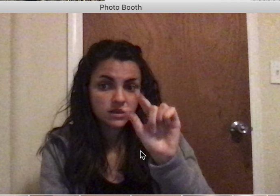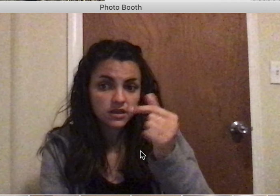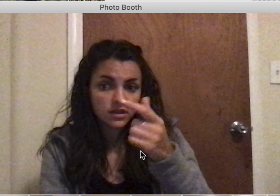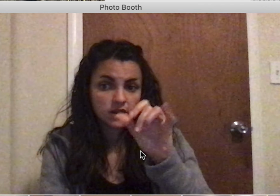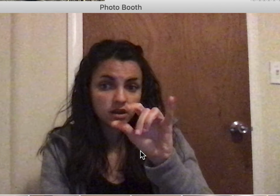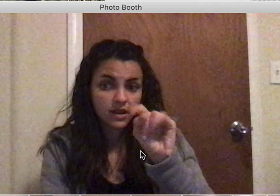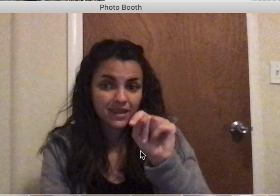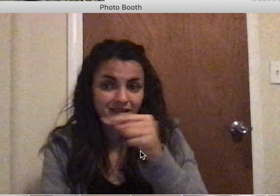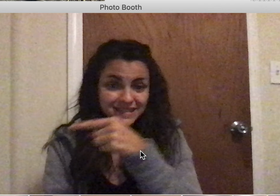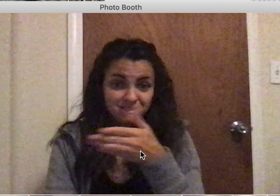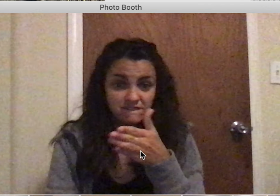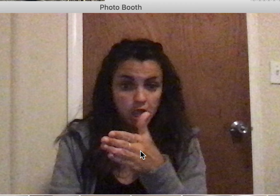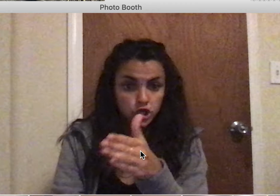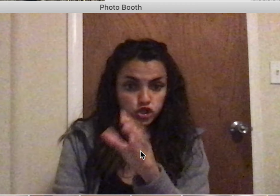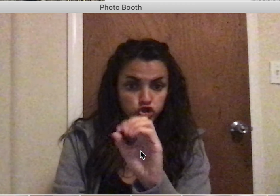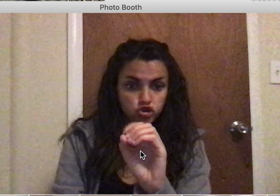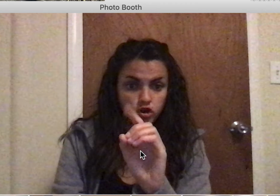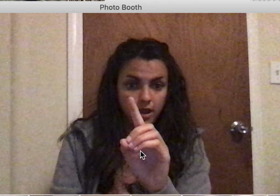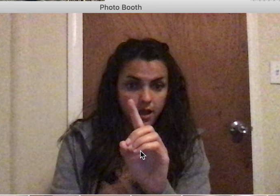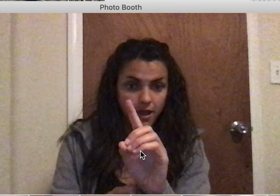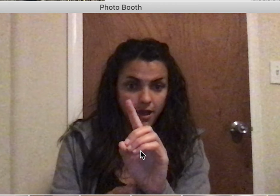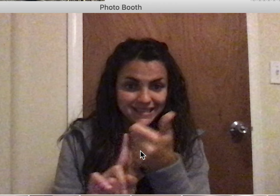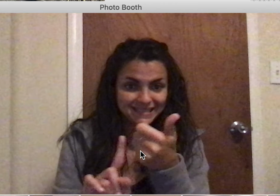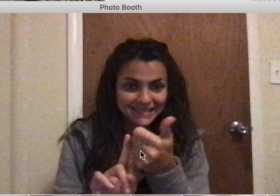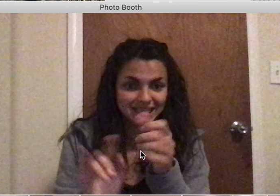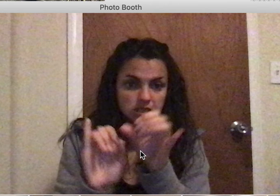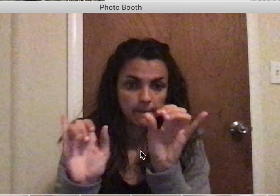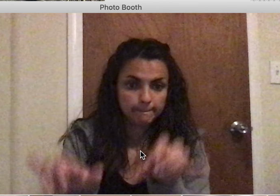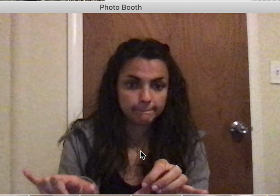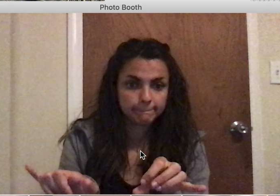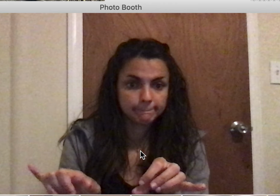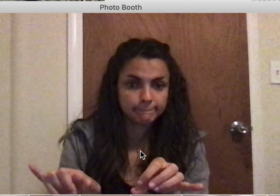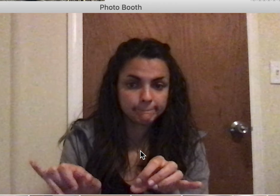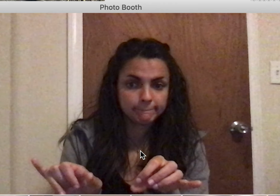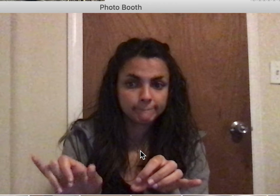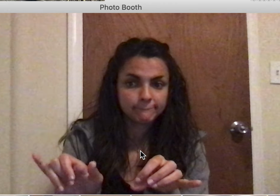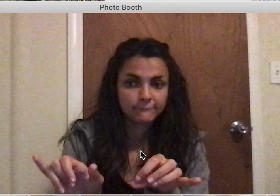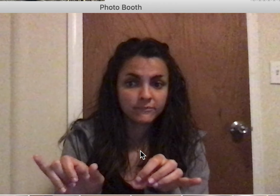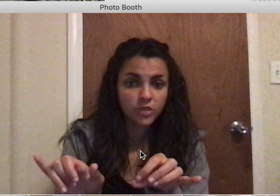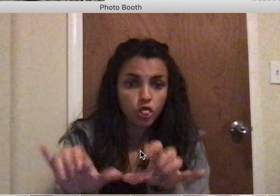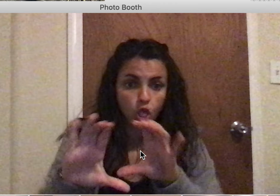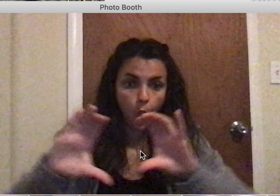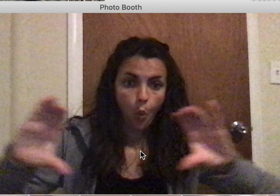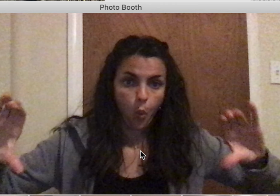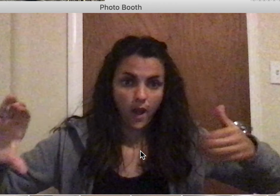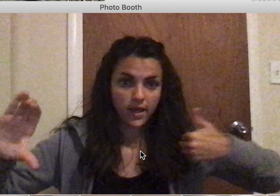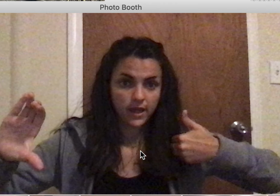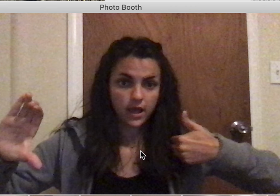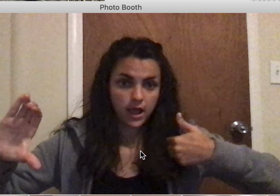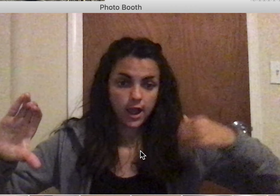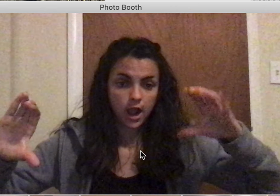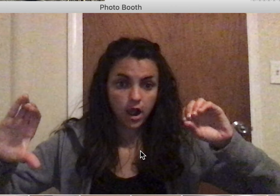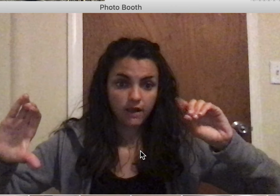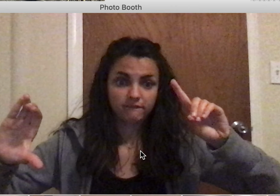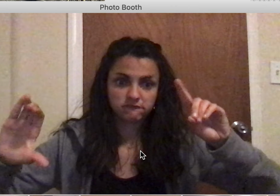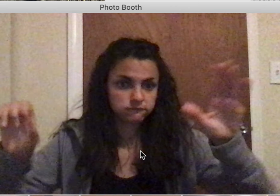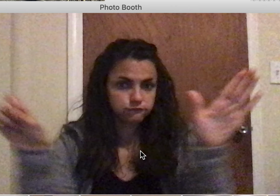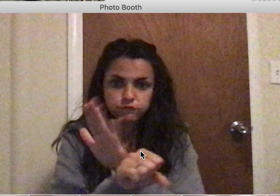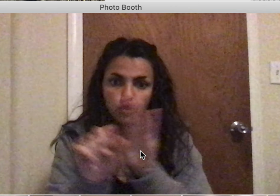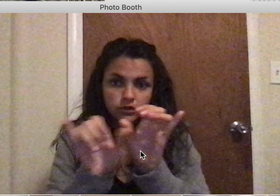cod is a system in itself. So the whole cod itself is a full